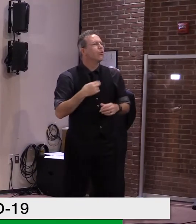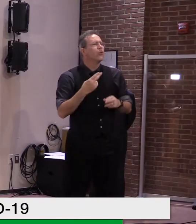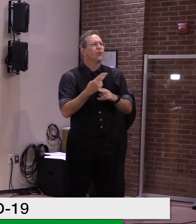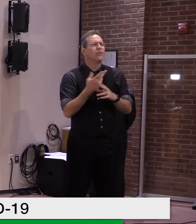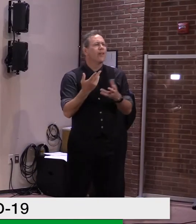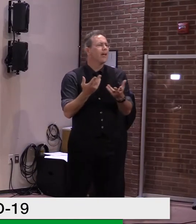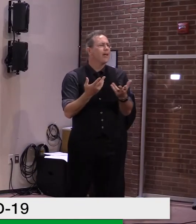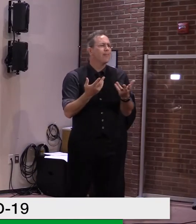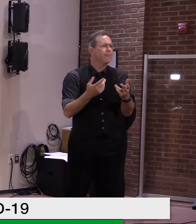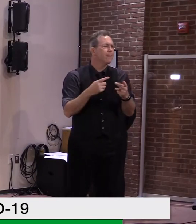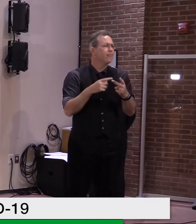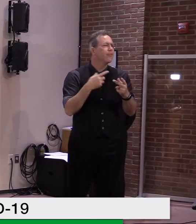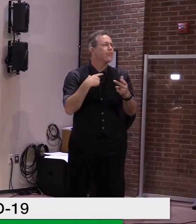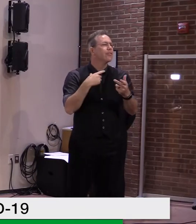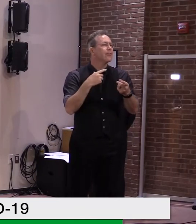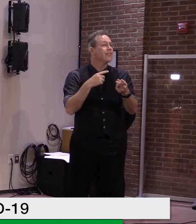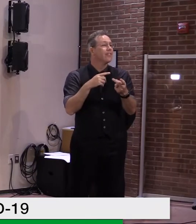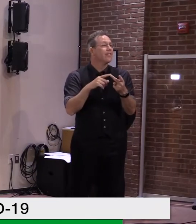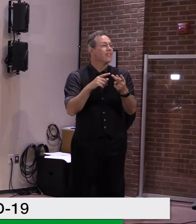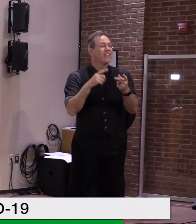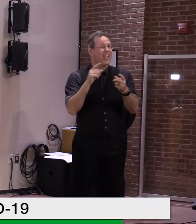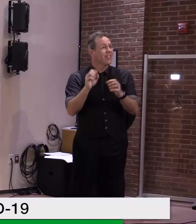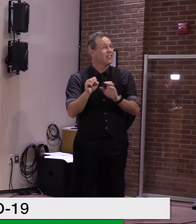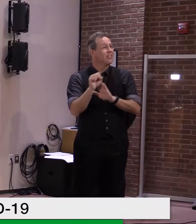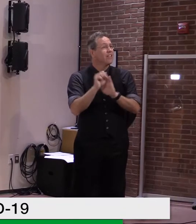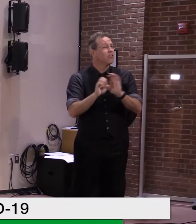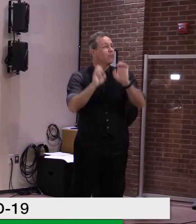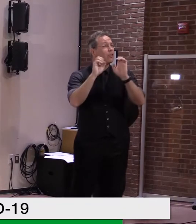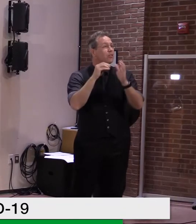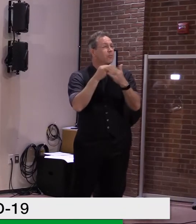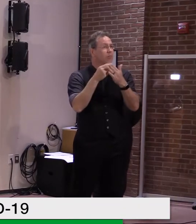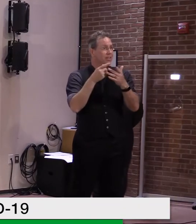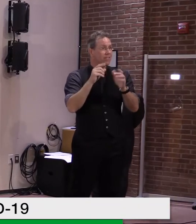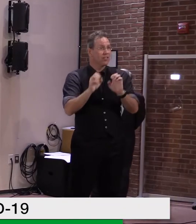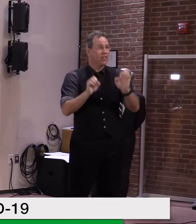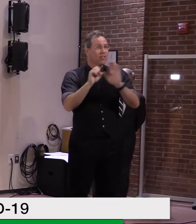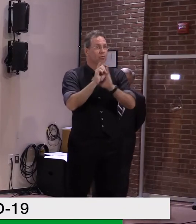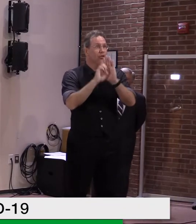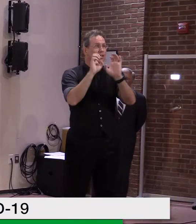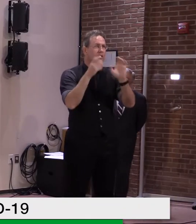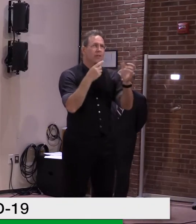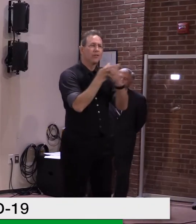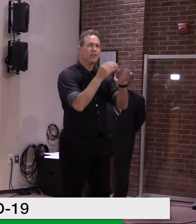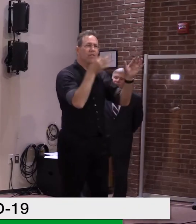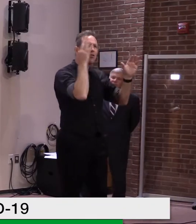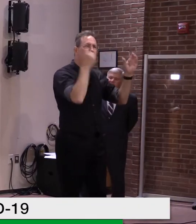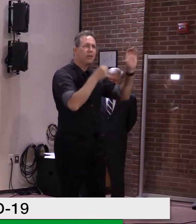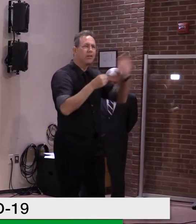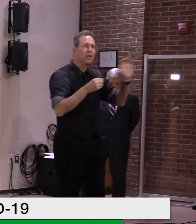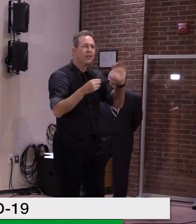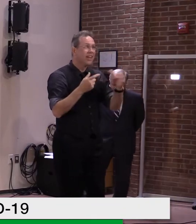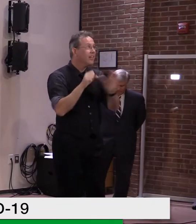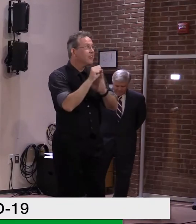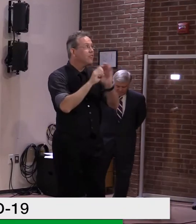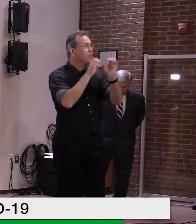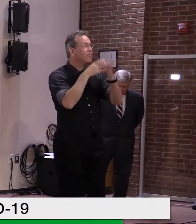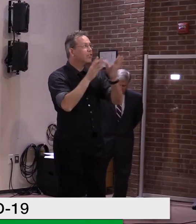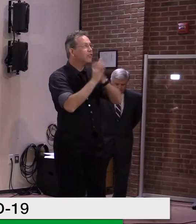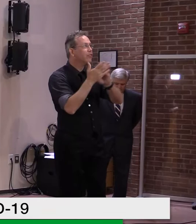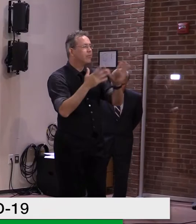necessary, rather than a state of emergency to do so. So we think we've got it covered at this point, I guess is the bottom line.